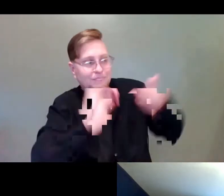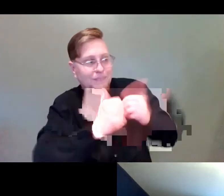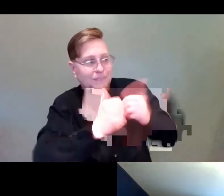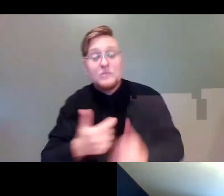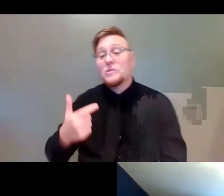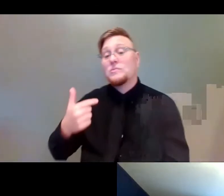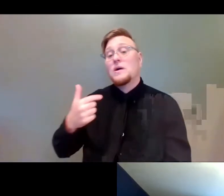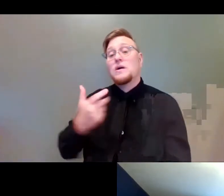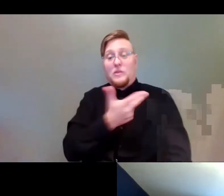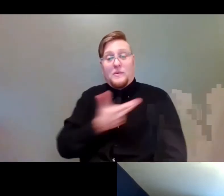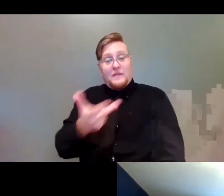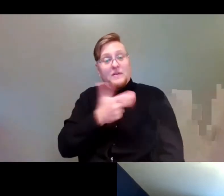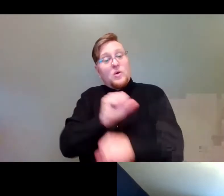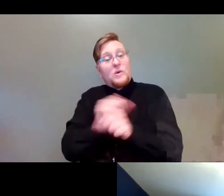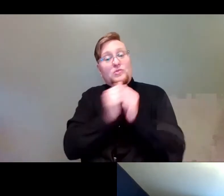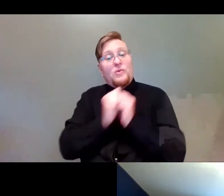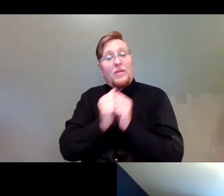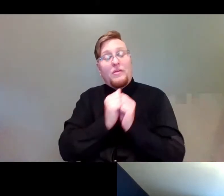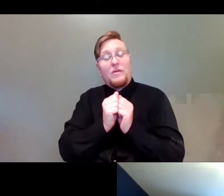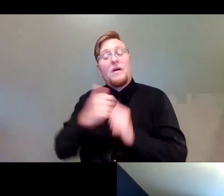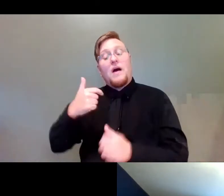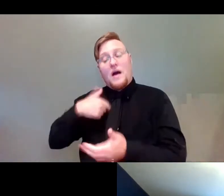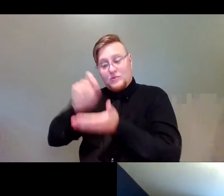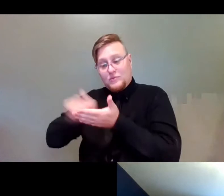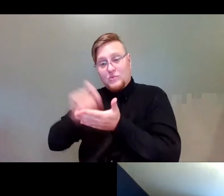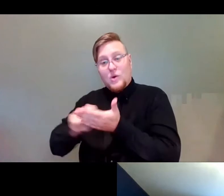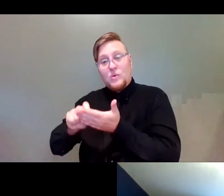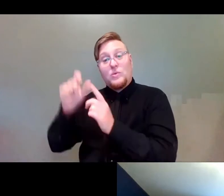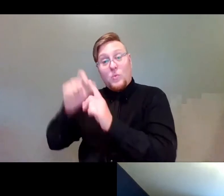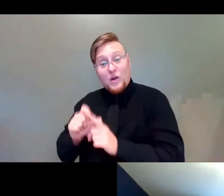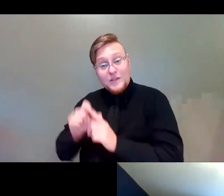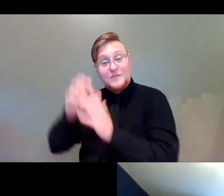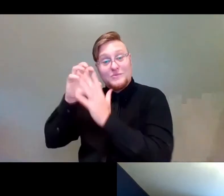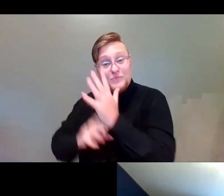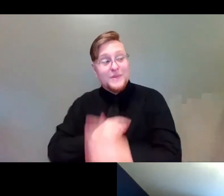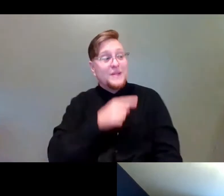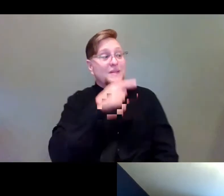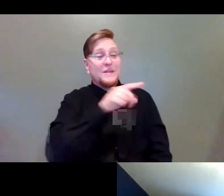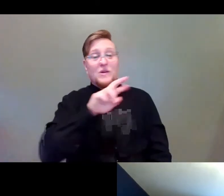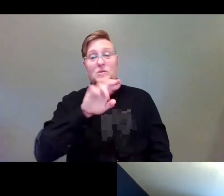and as you know, Reginald composed an original piece, and Claire helped us, and